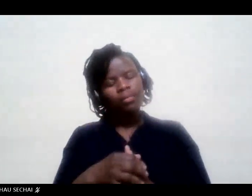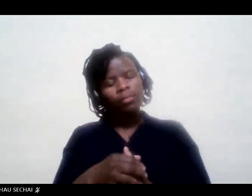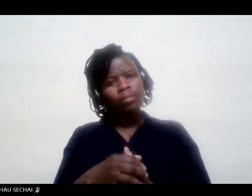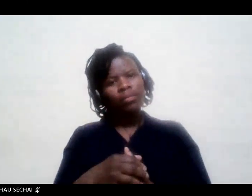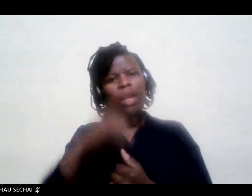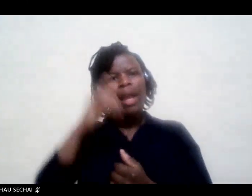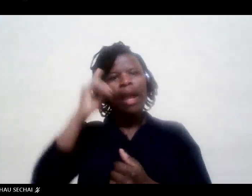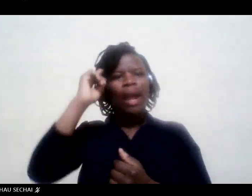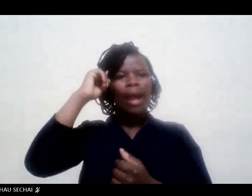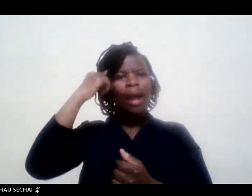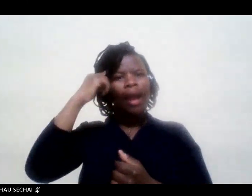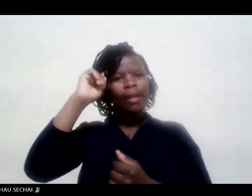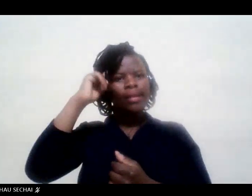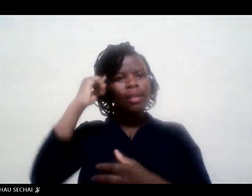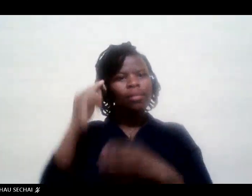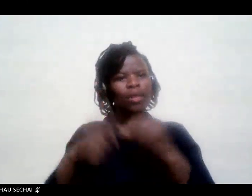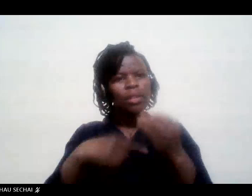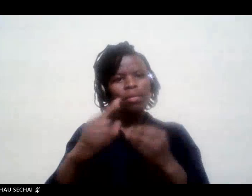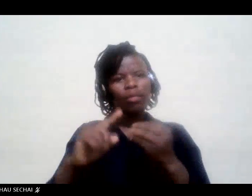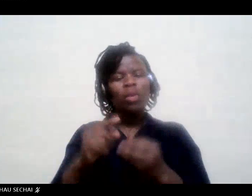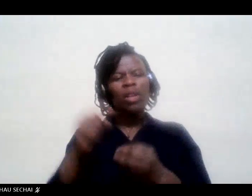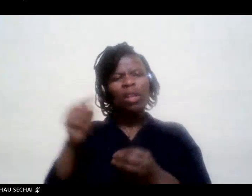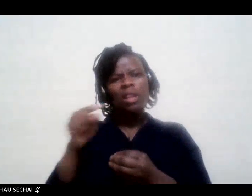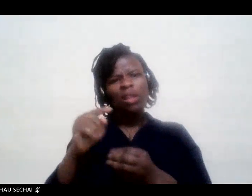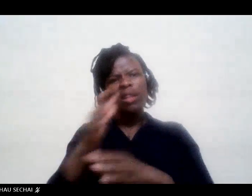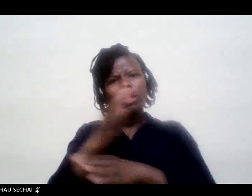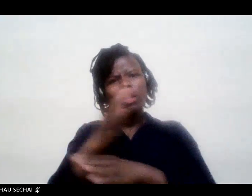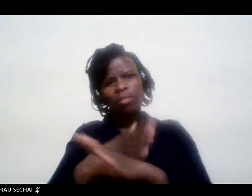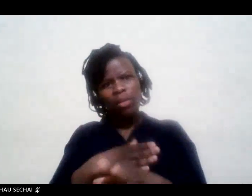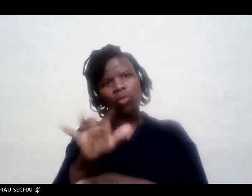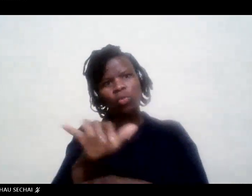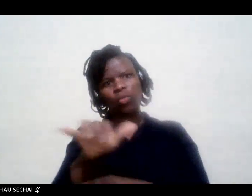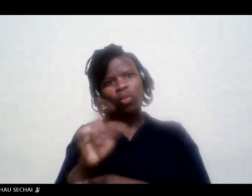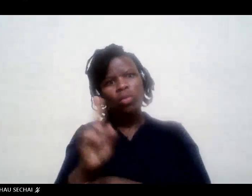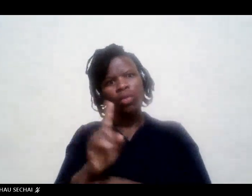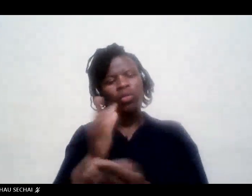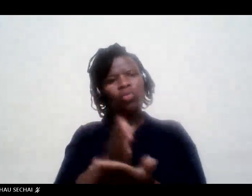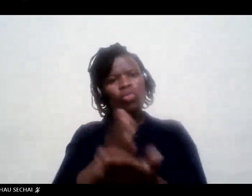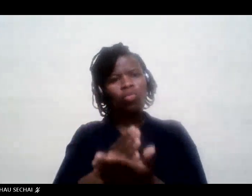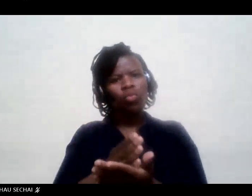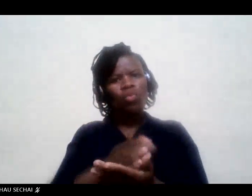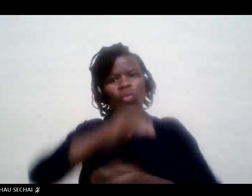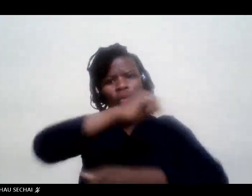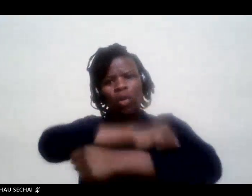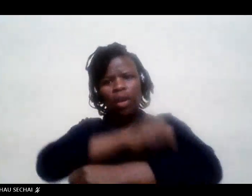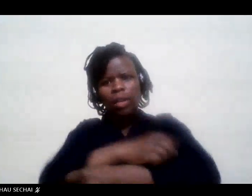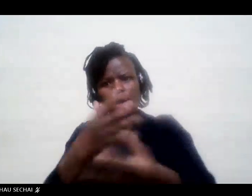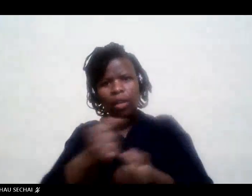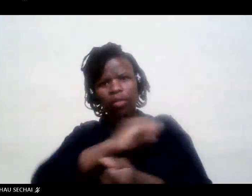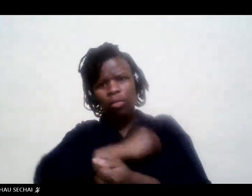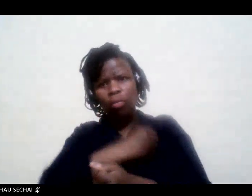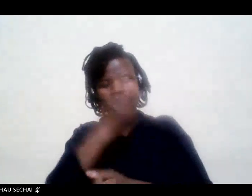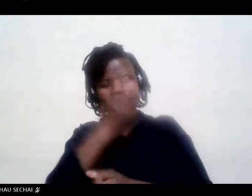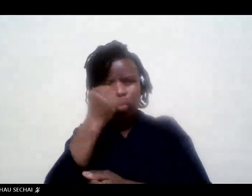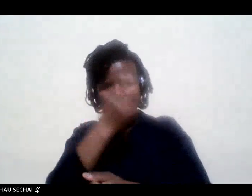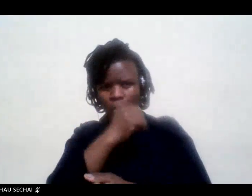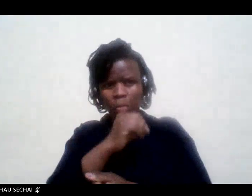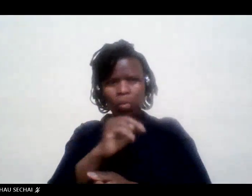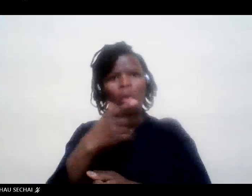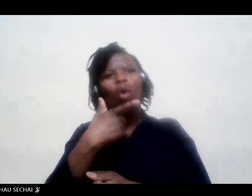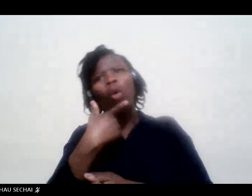place that will best cater for our learners, with visual impairment, or was it, oh, let's just, put them